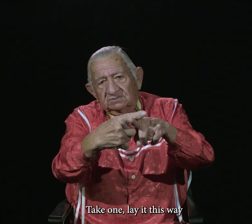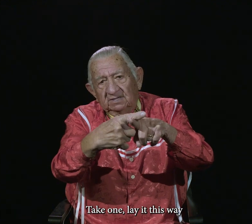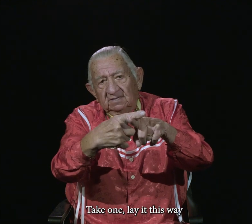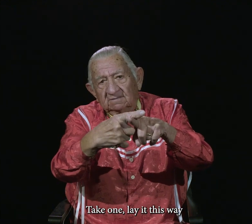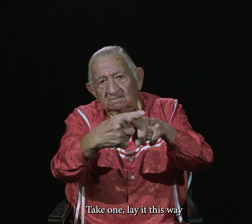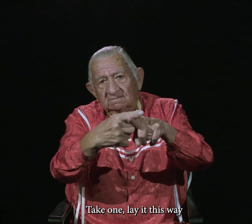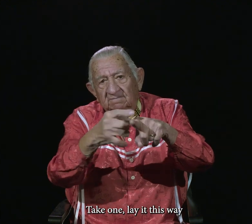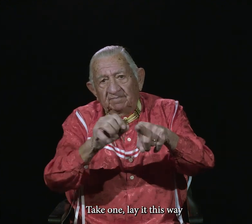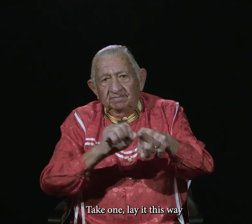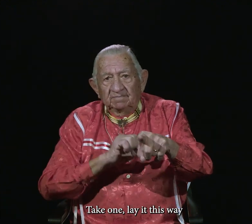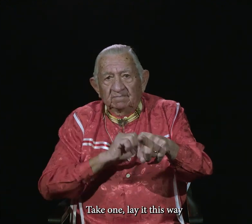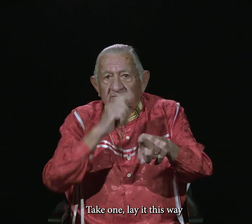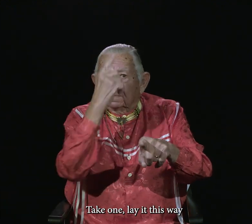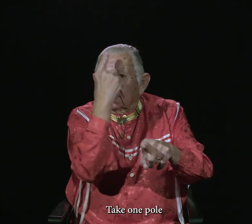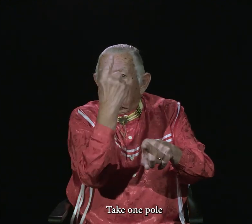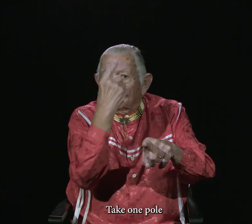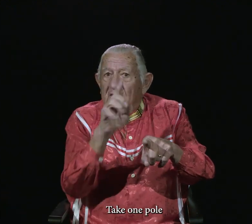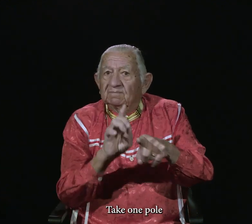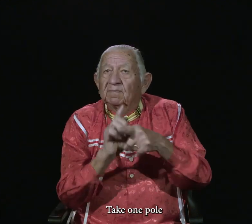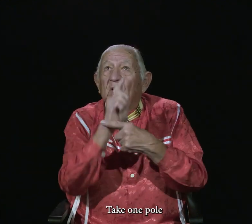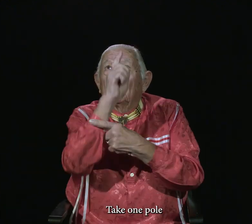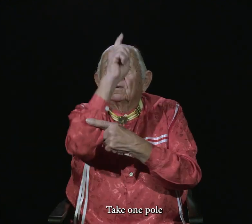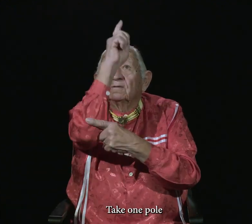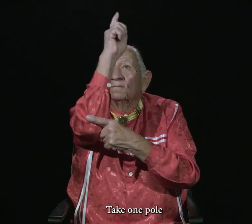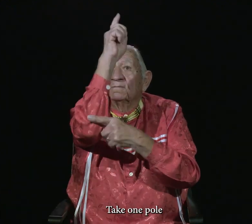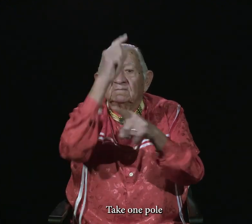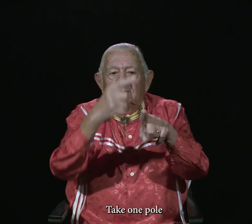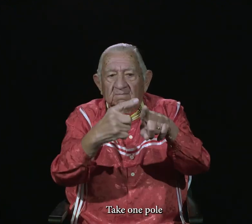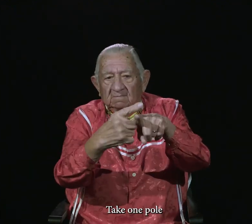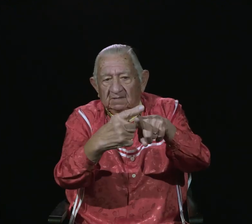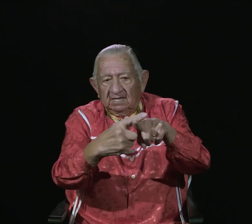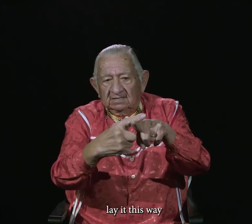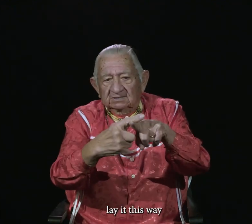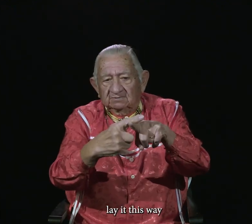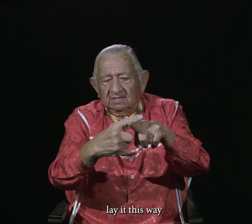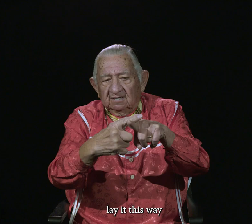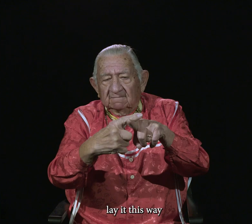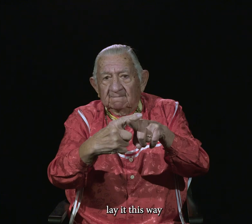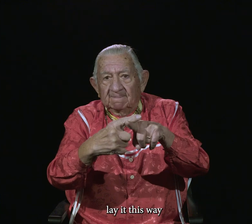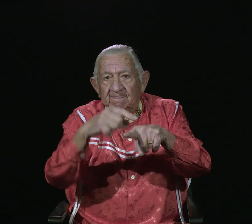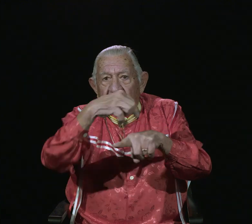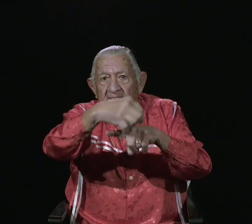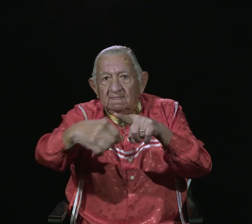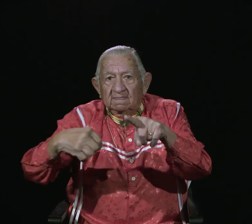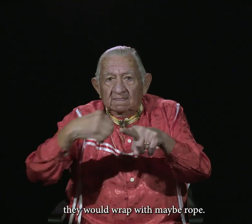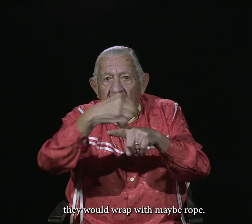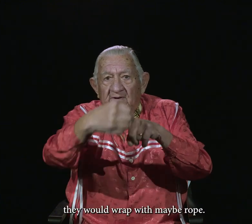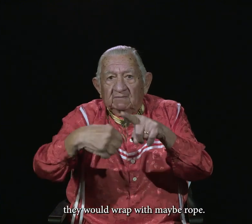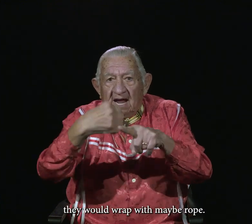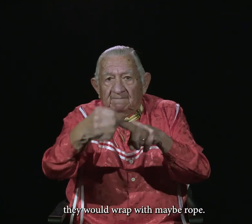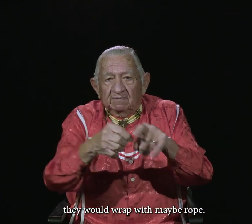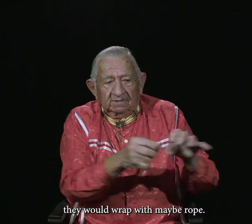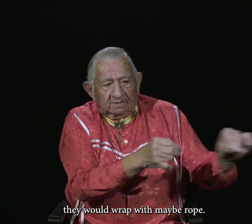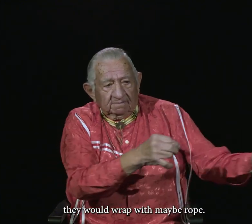way. Take one pole, lay it this way. They would wrap with